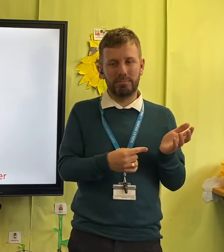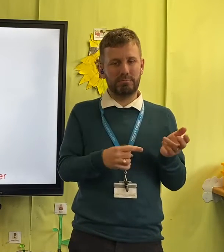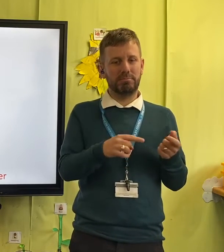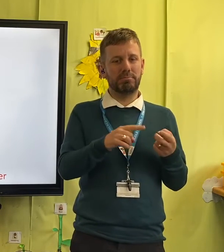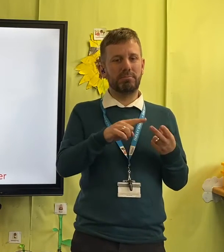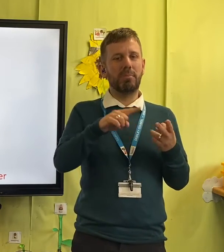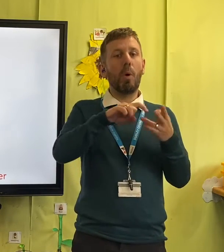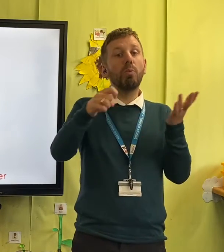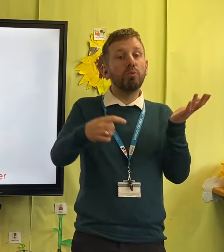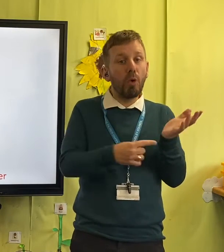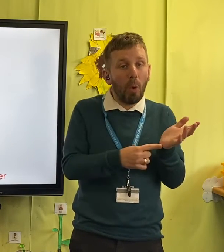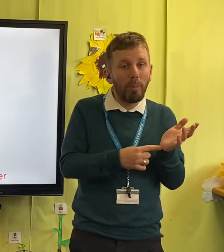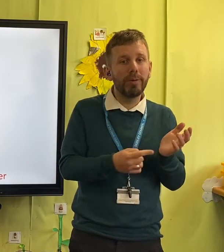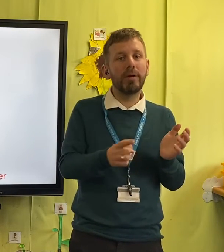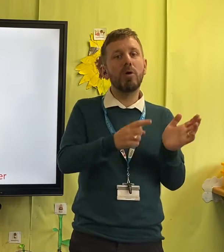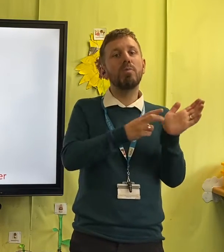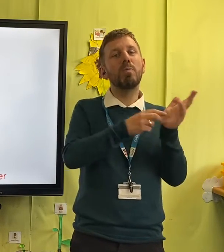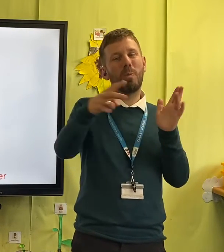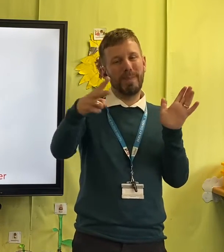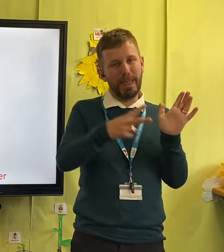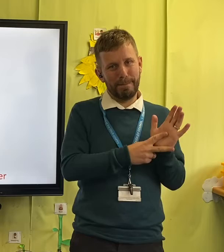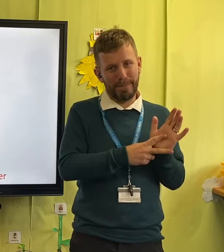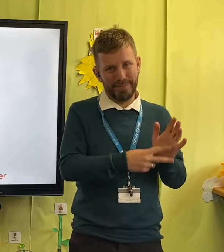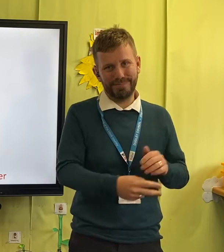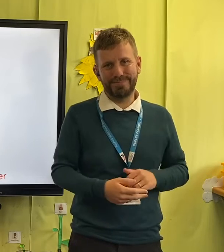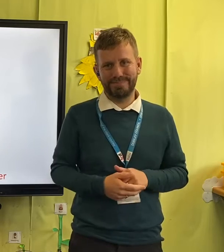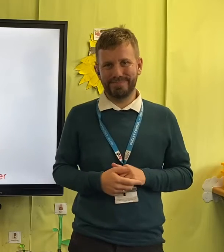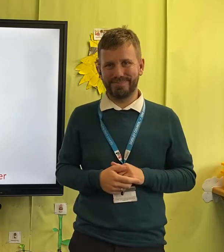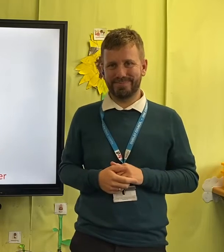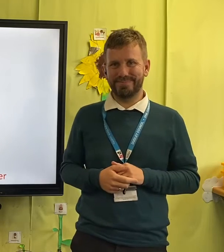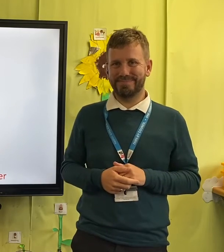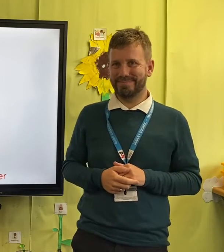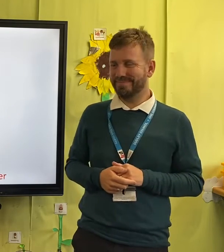You have it in September, October, and November.